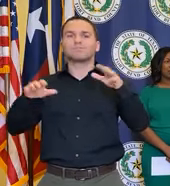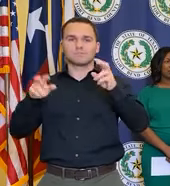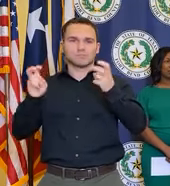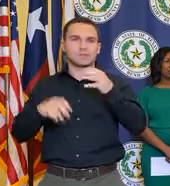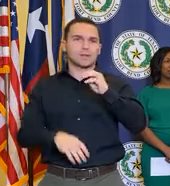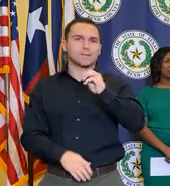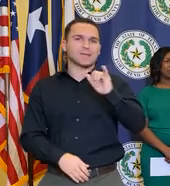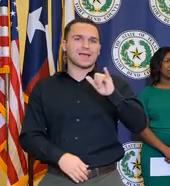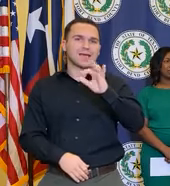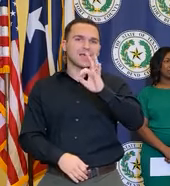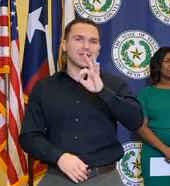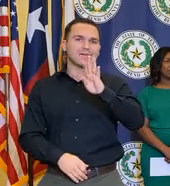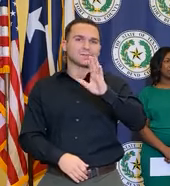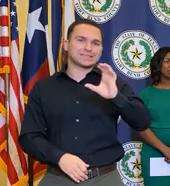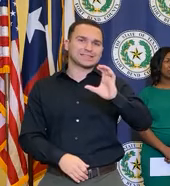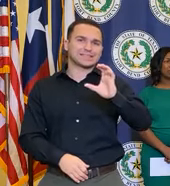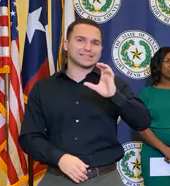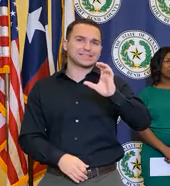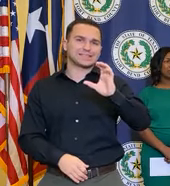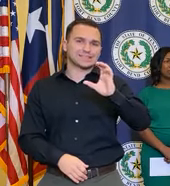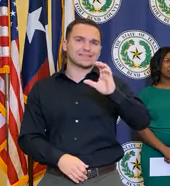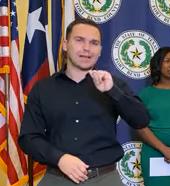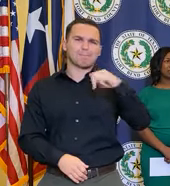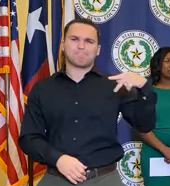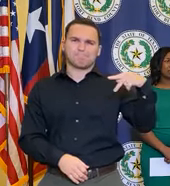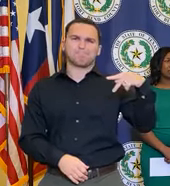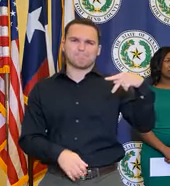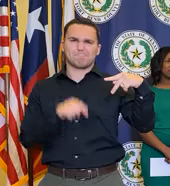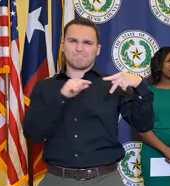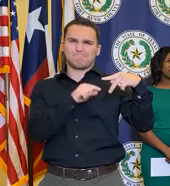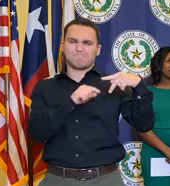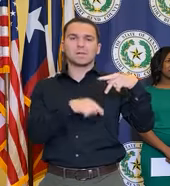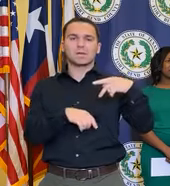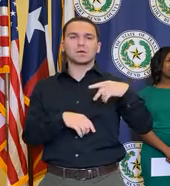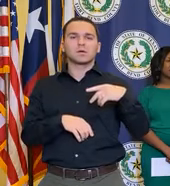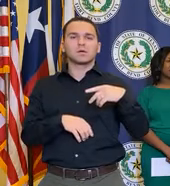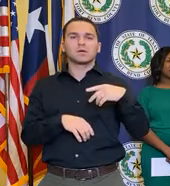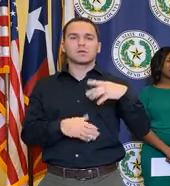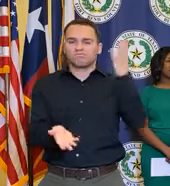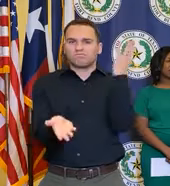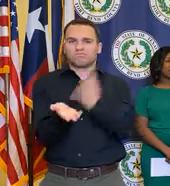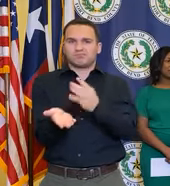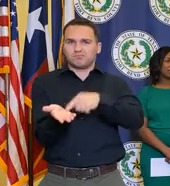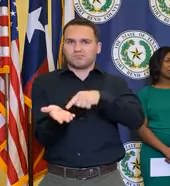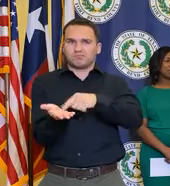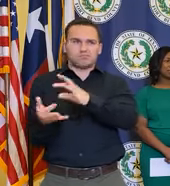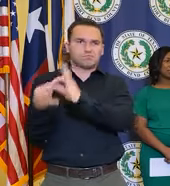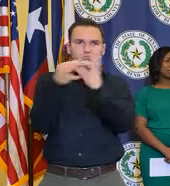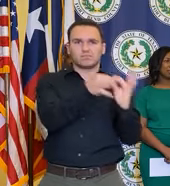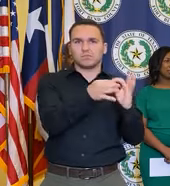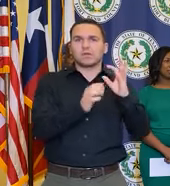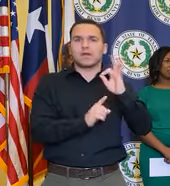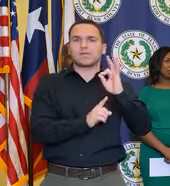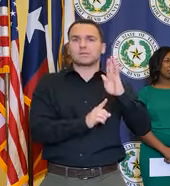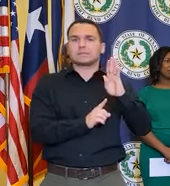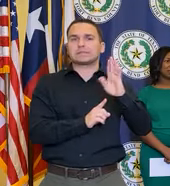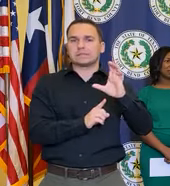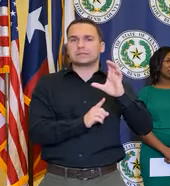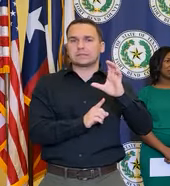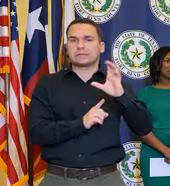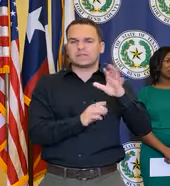My FBC. The app. And so it streamlined the Fort Bend County's access